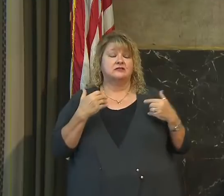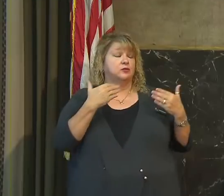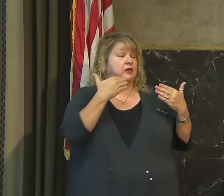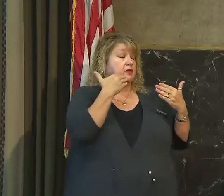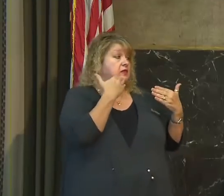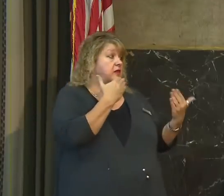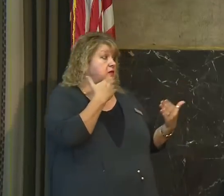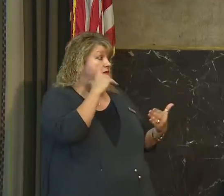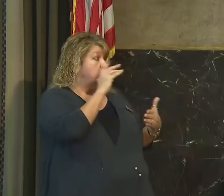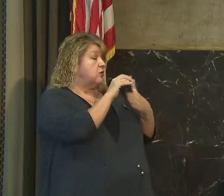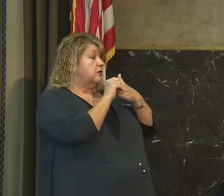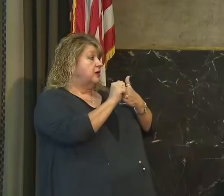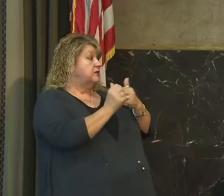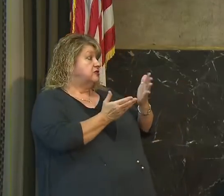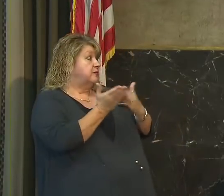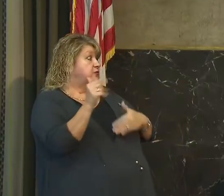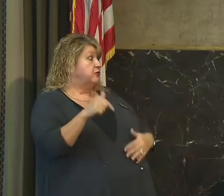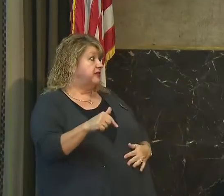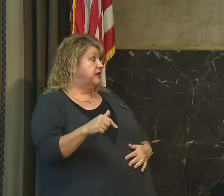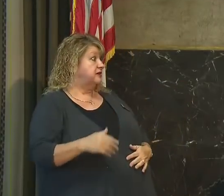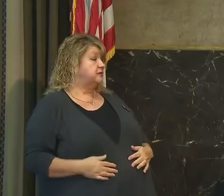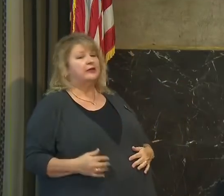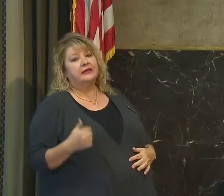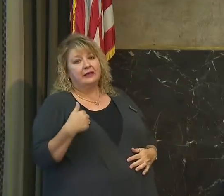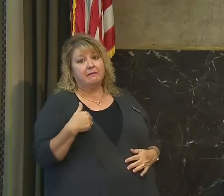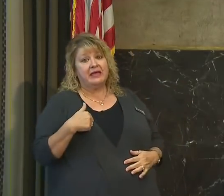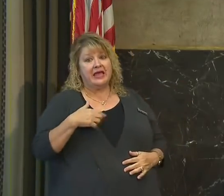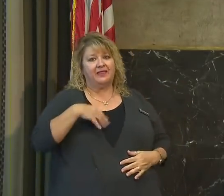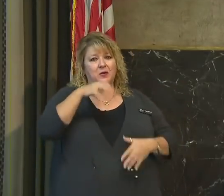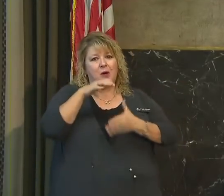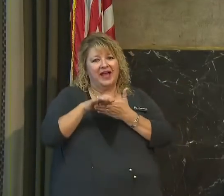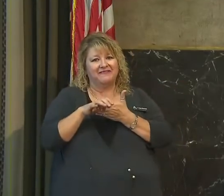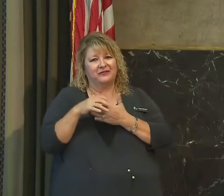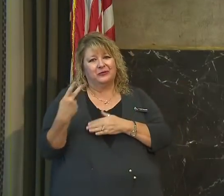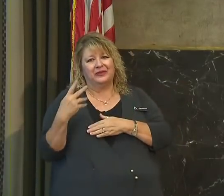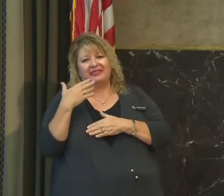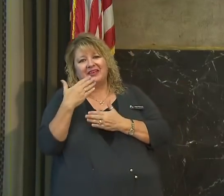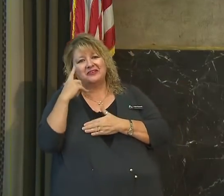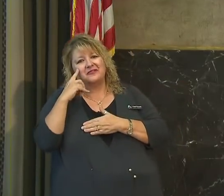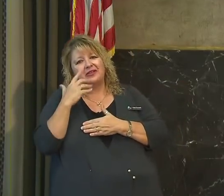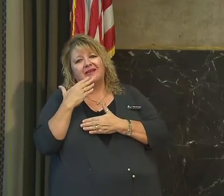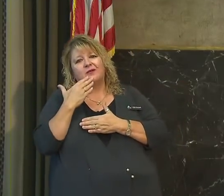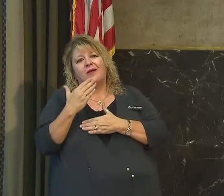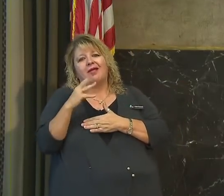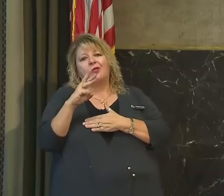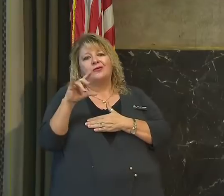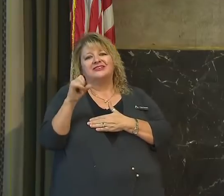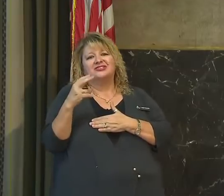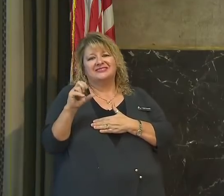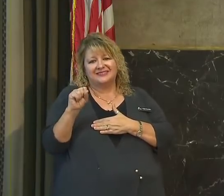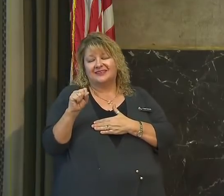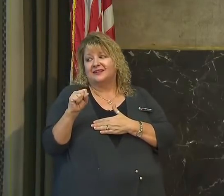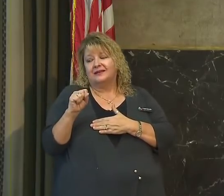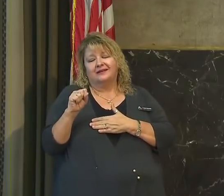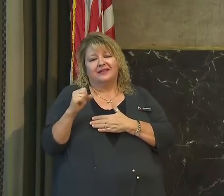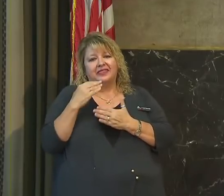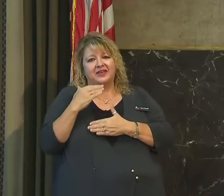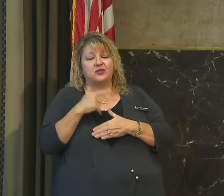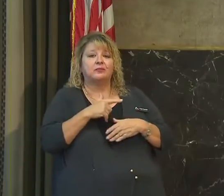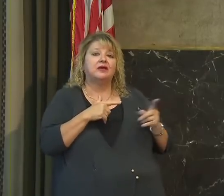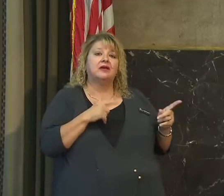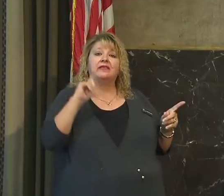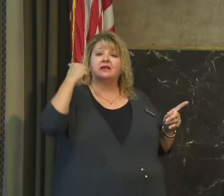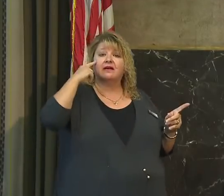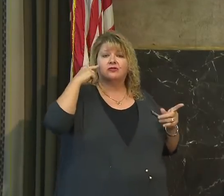this. And personally, on behalf of me and my wife, thank you for the well wishes, although we certainly wish it was lighter times. Governor